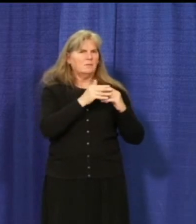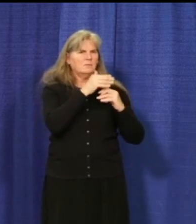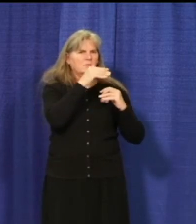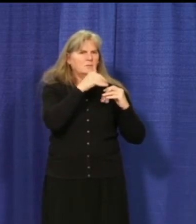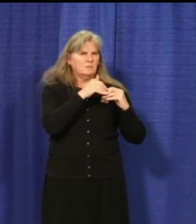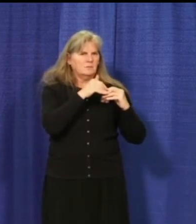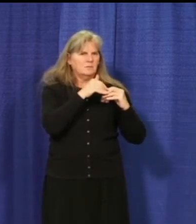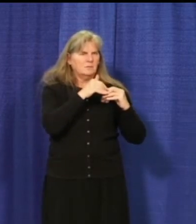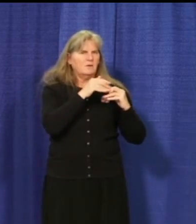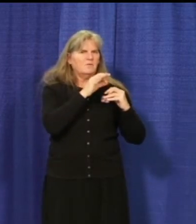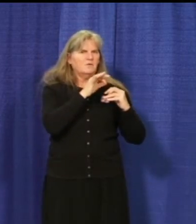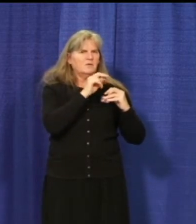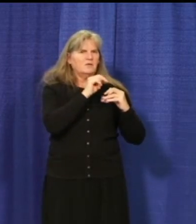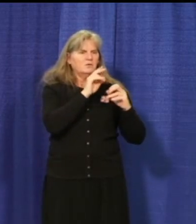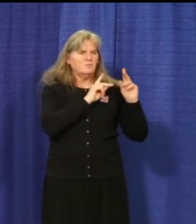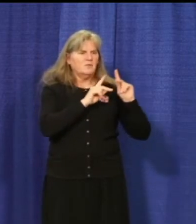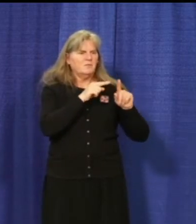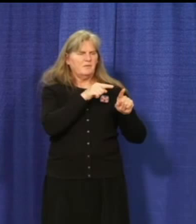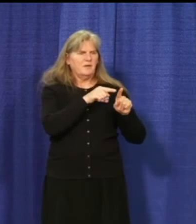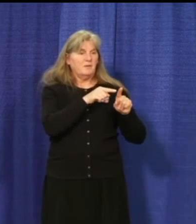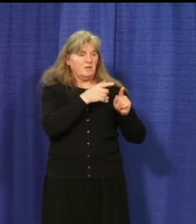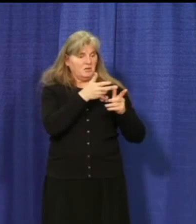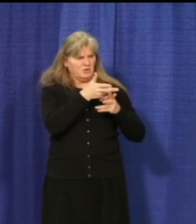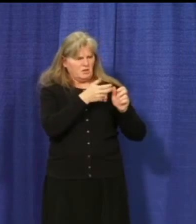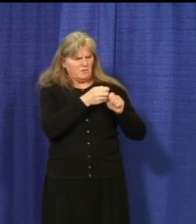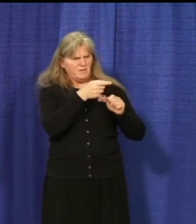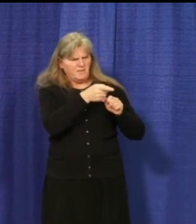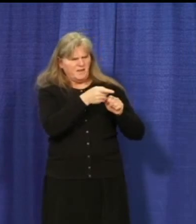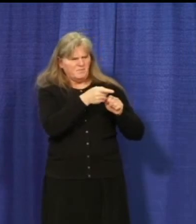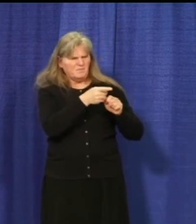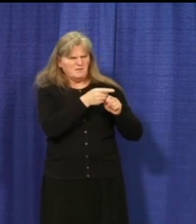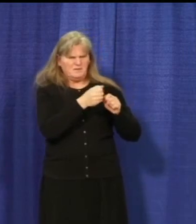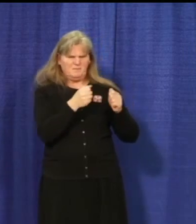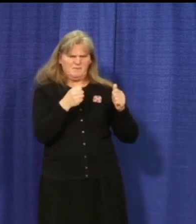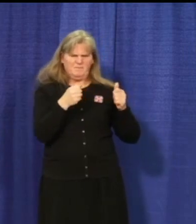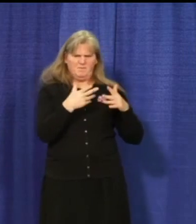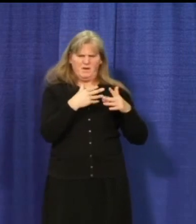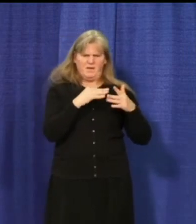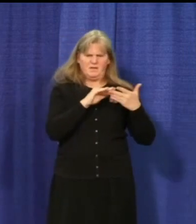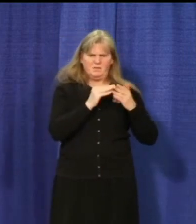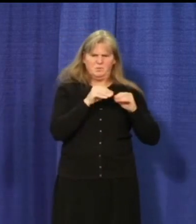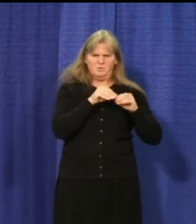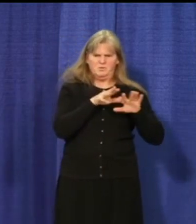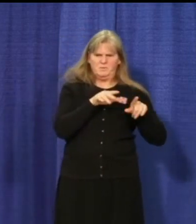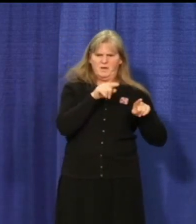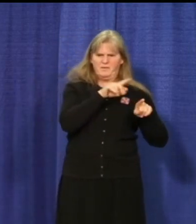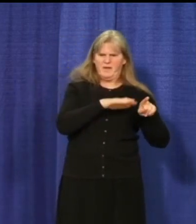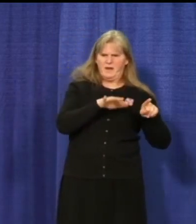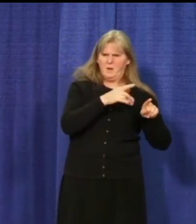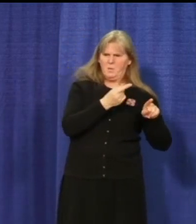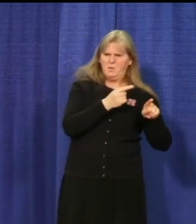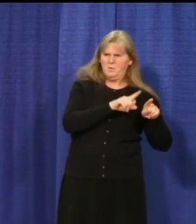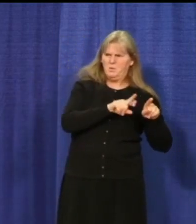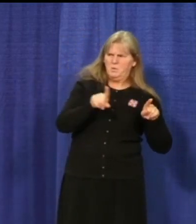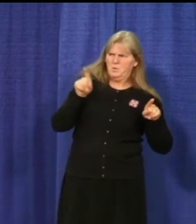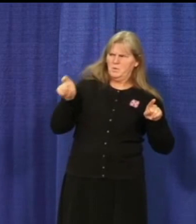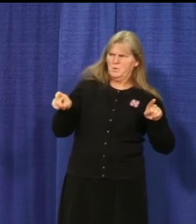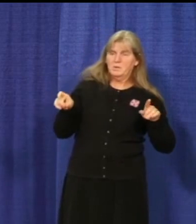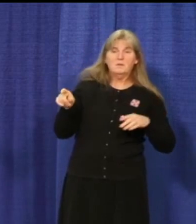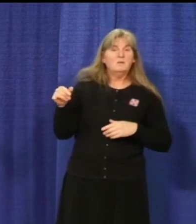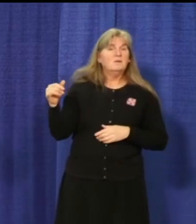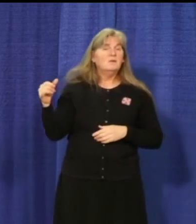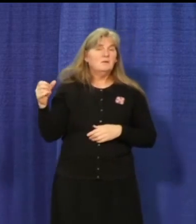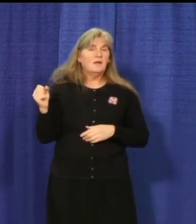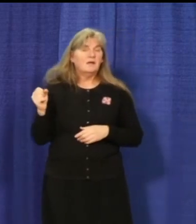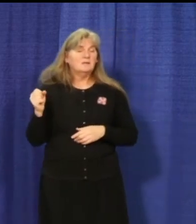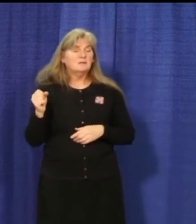First Nation citizens, and the people I've spoken to are pretty fearful of community spread. Yeah, for sure. I mean,